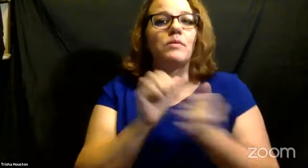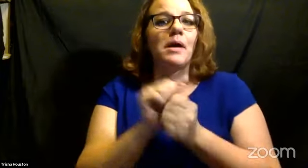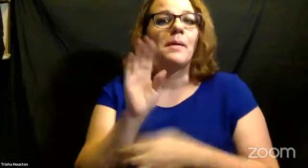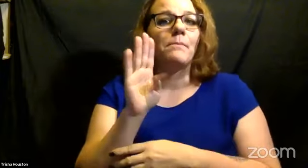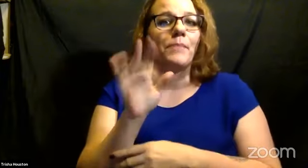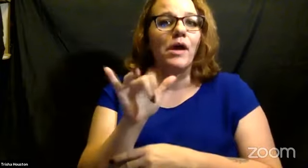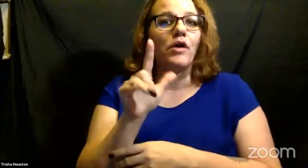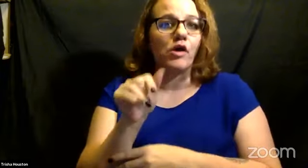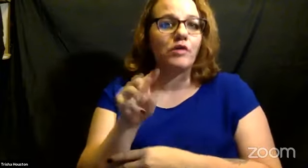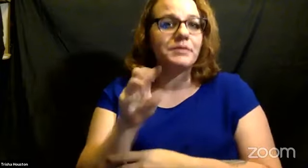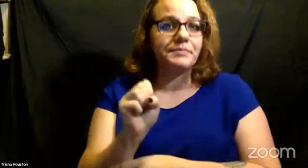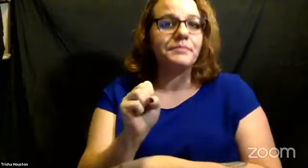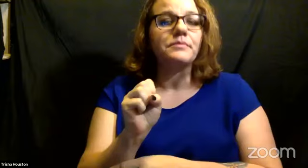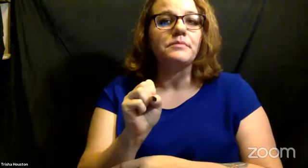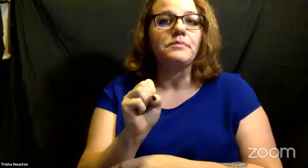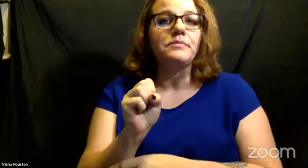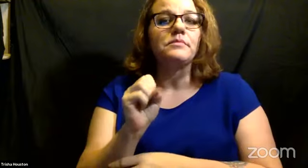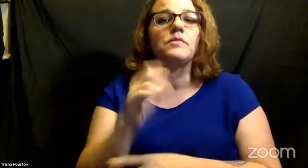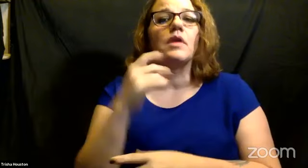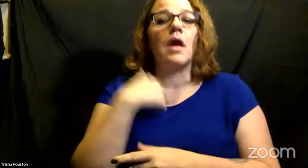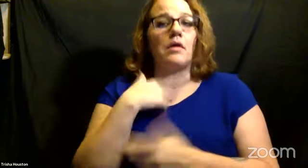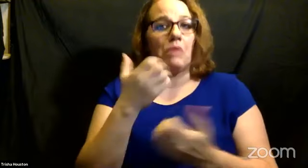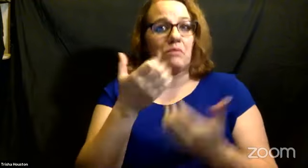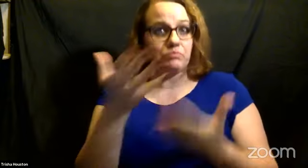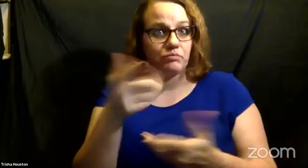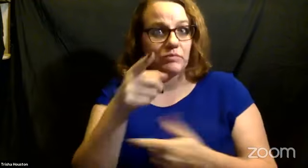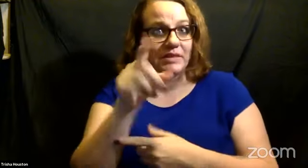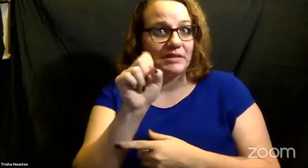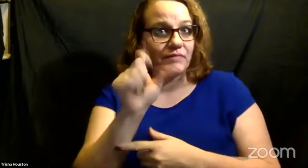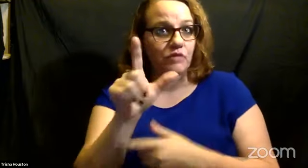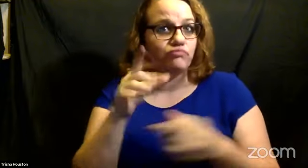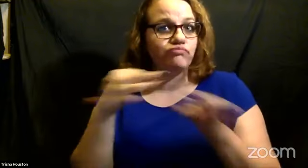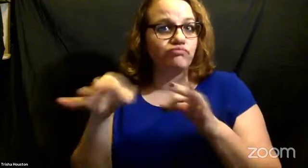Okay, seeing none, now moving on to unfinished business.